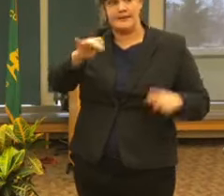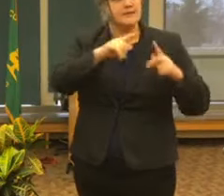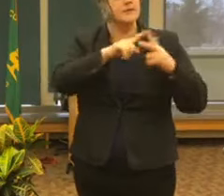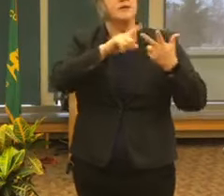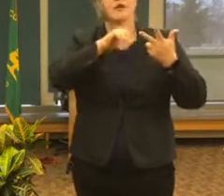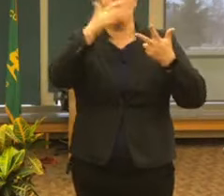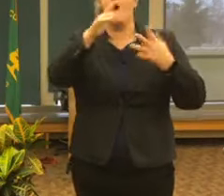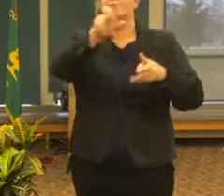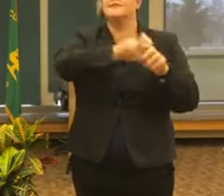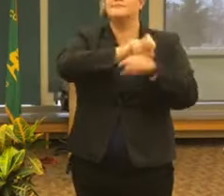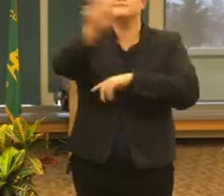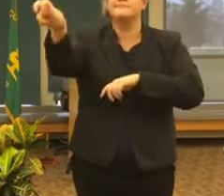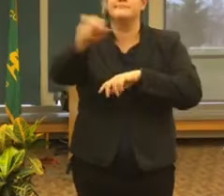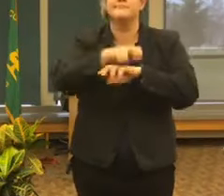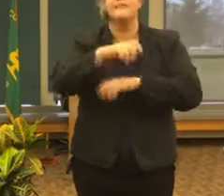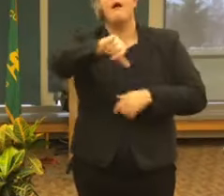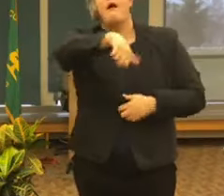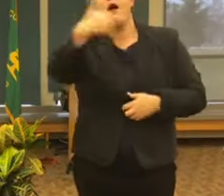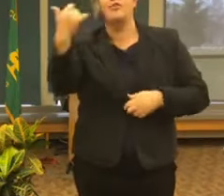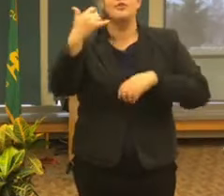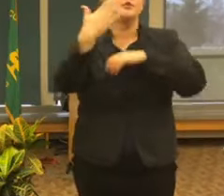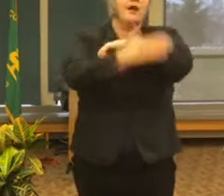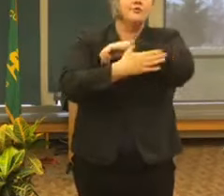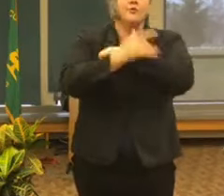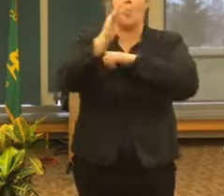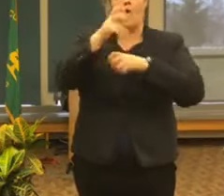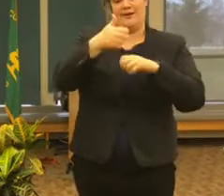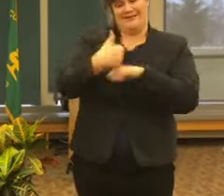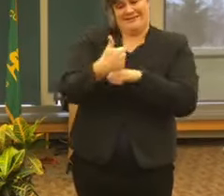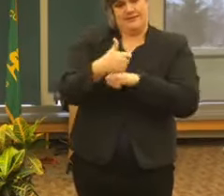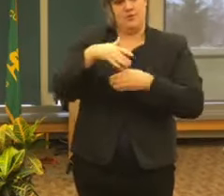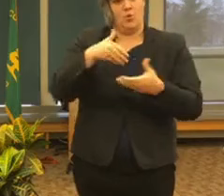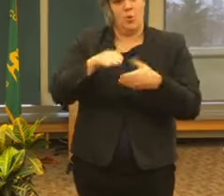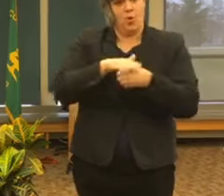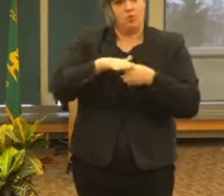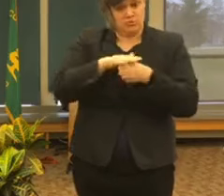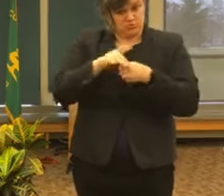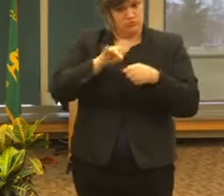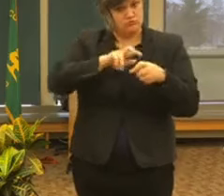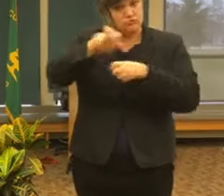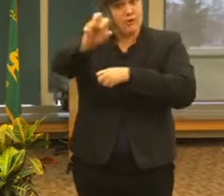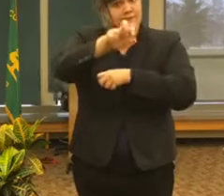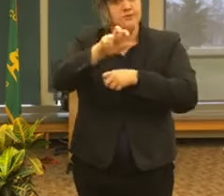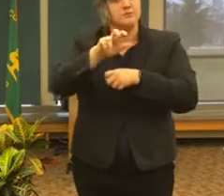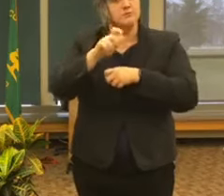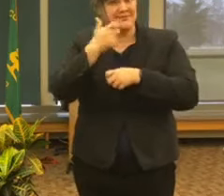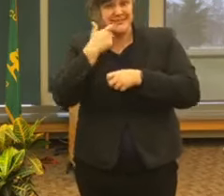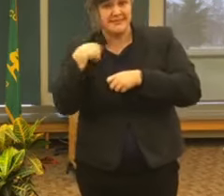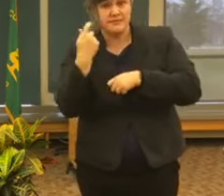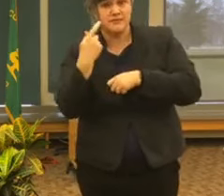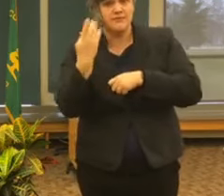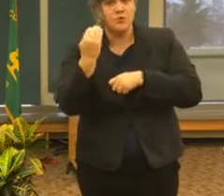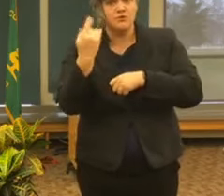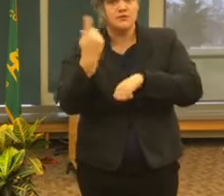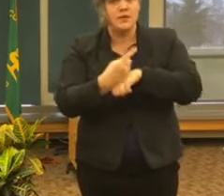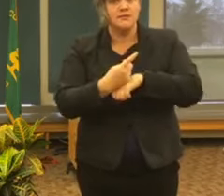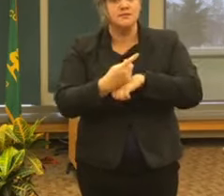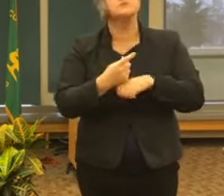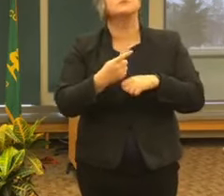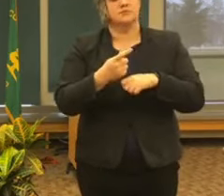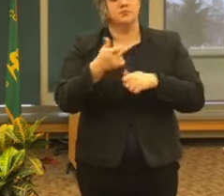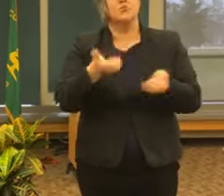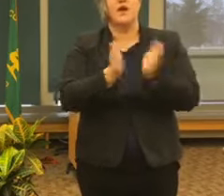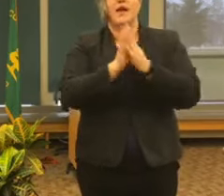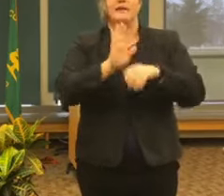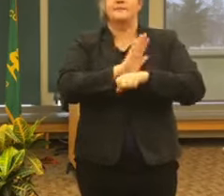or domestically over the last 14 days? We're also asking businesses to develop and implement a